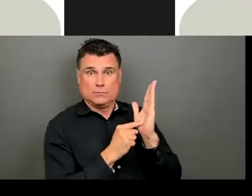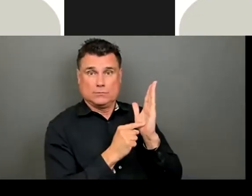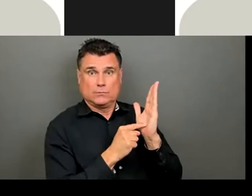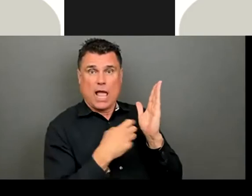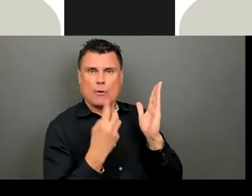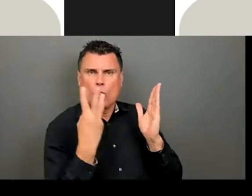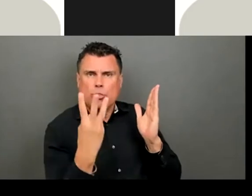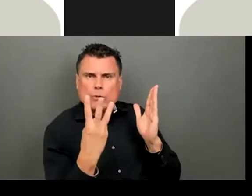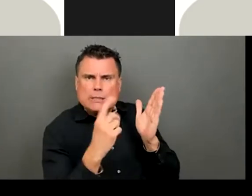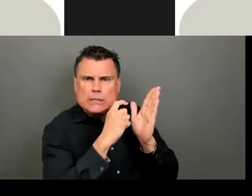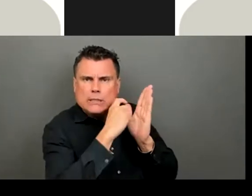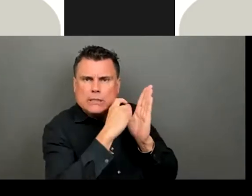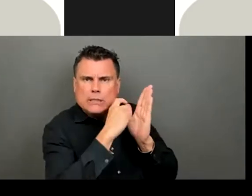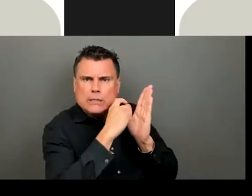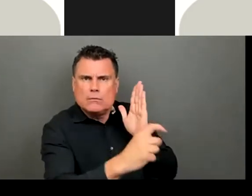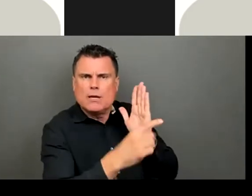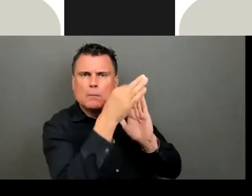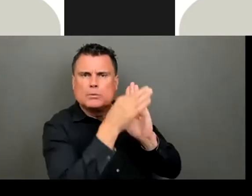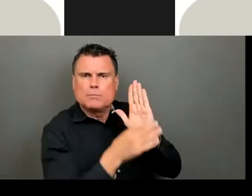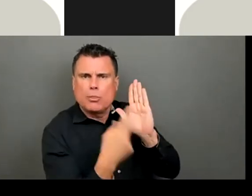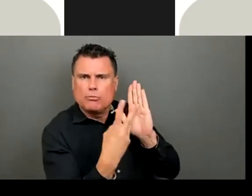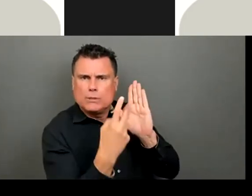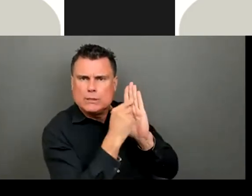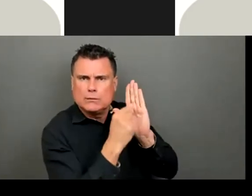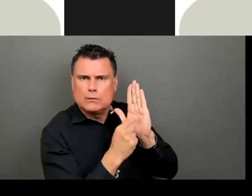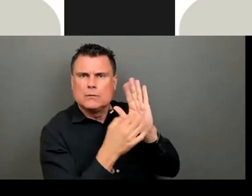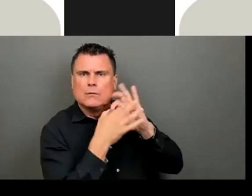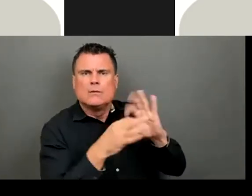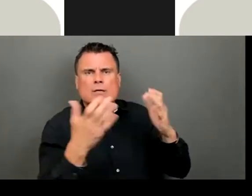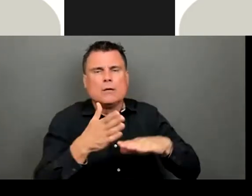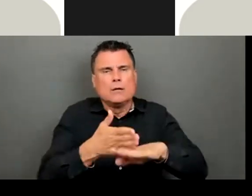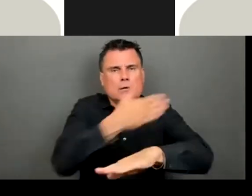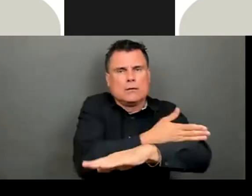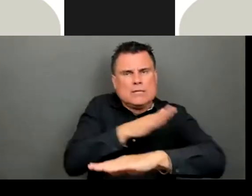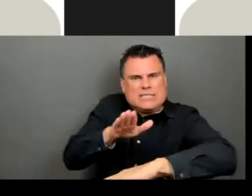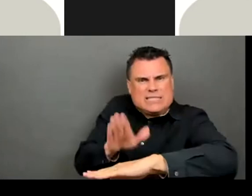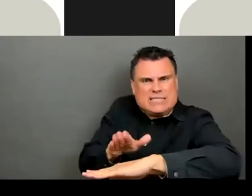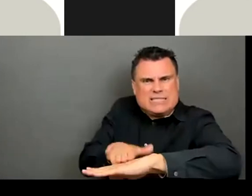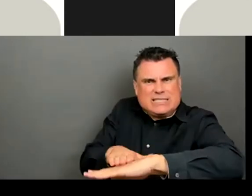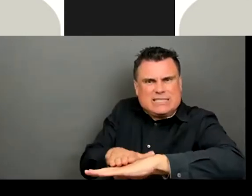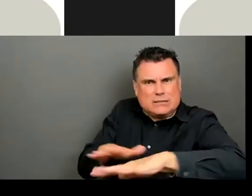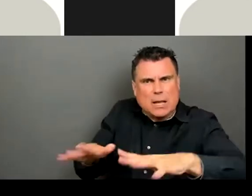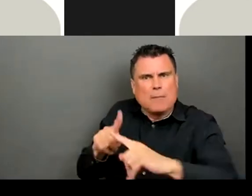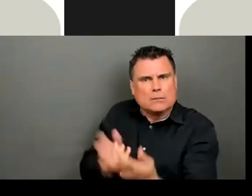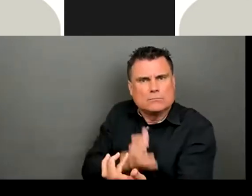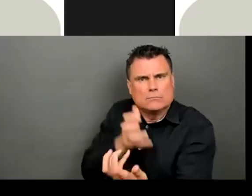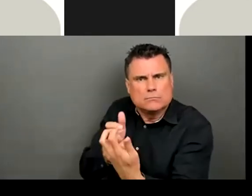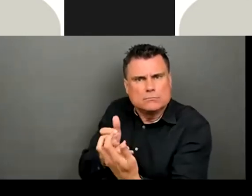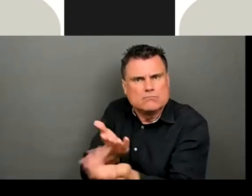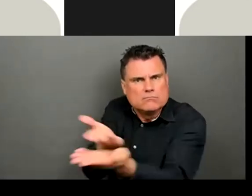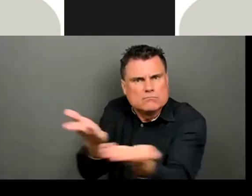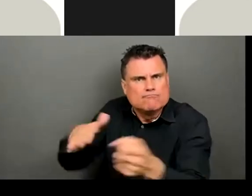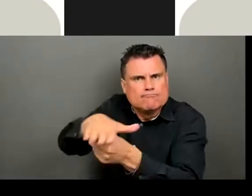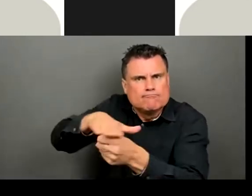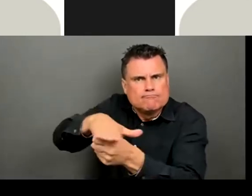focusing on preparedness, scale and collaboration to really help to build the resilience of mobile operators to be more prepared ahead